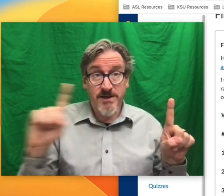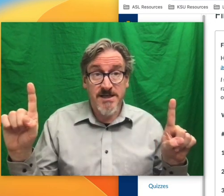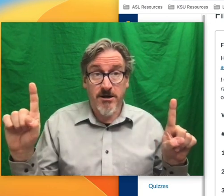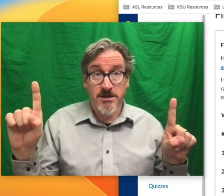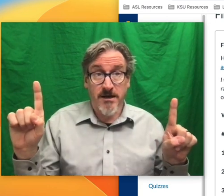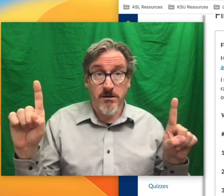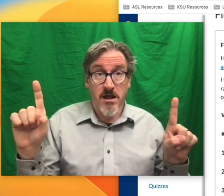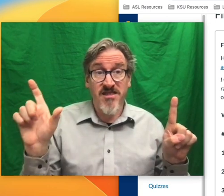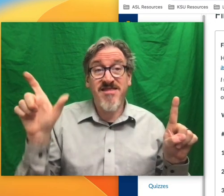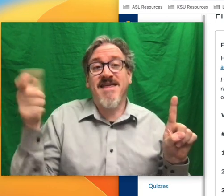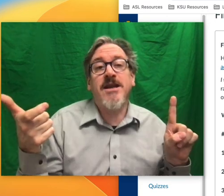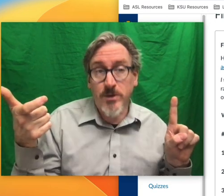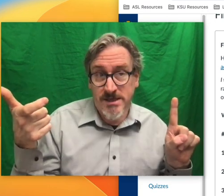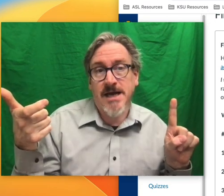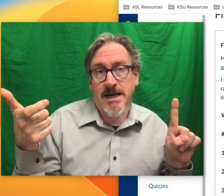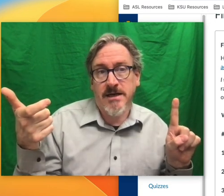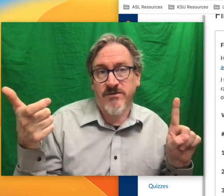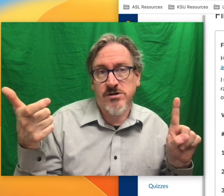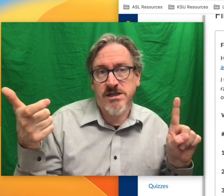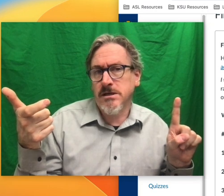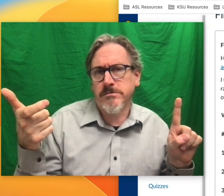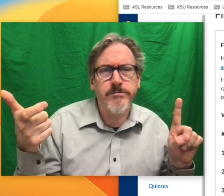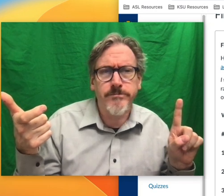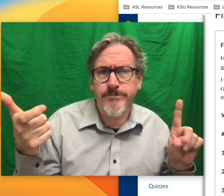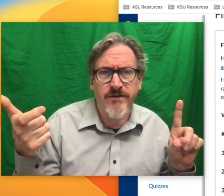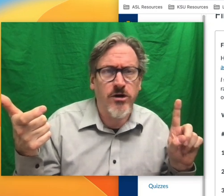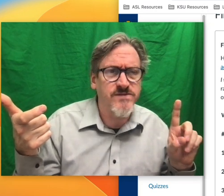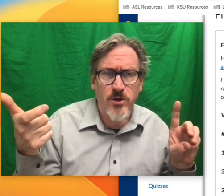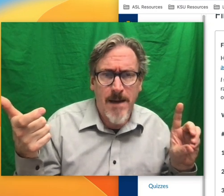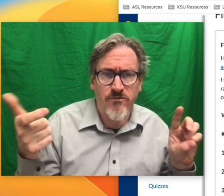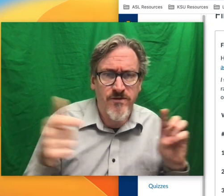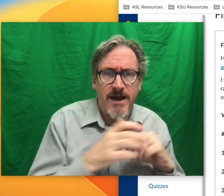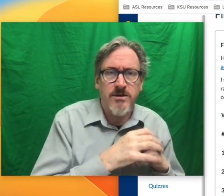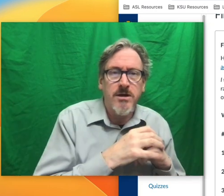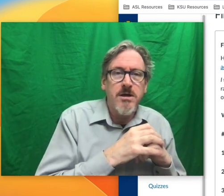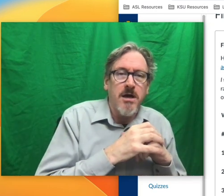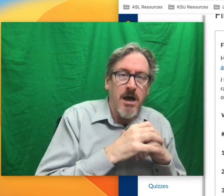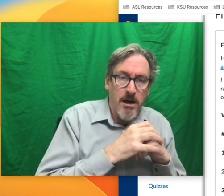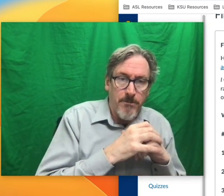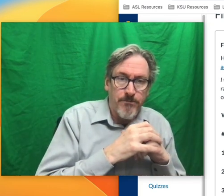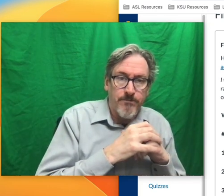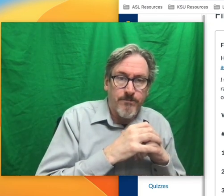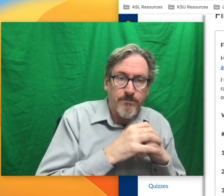fingerspell the entire title. Then you can sign it if there is vocab for that.